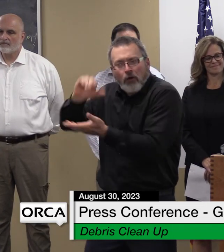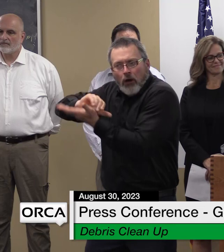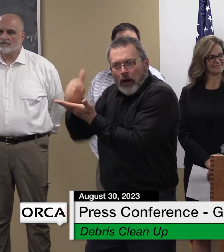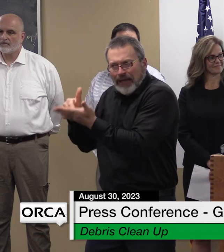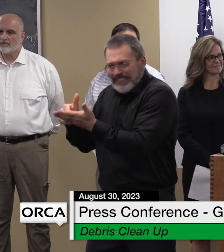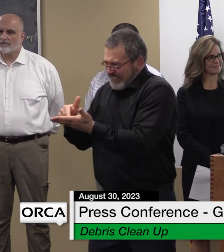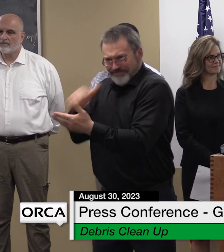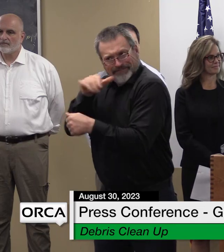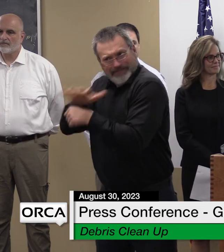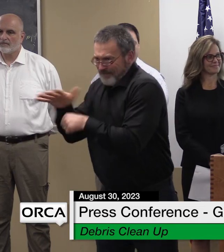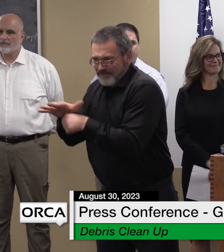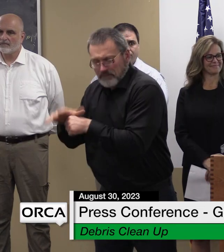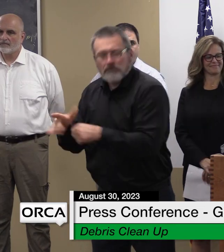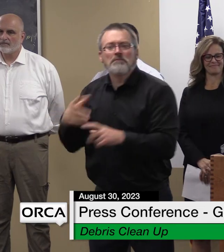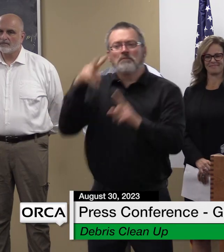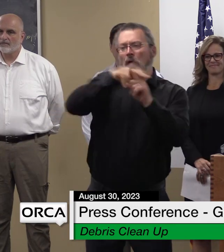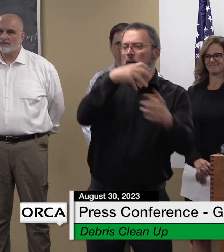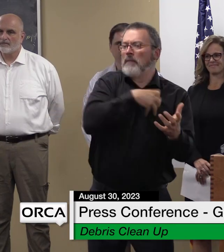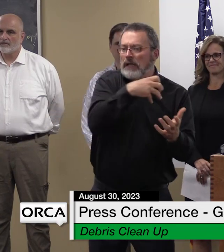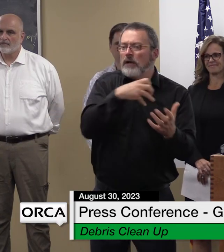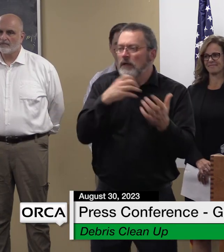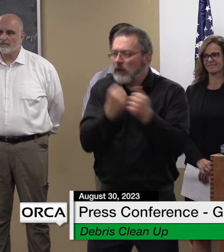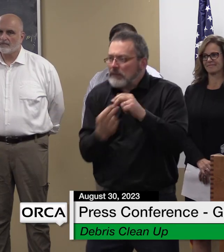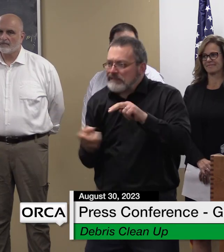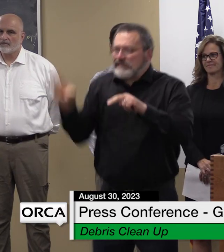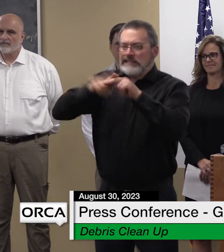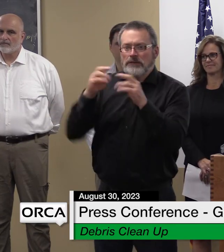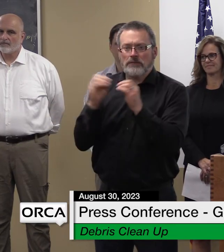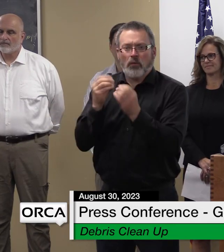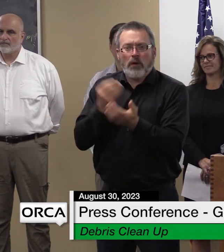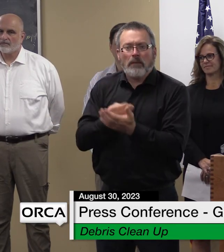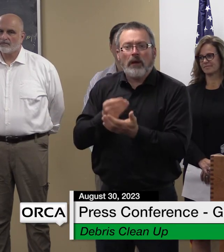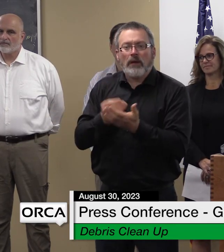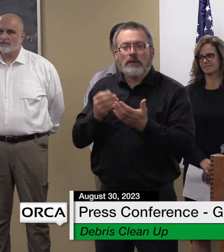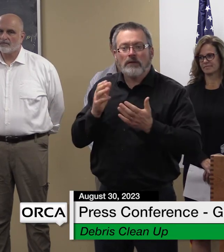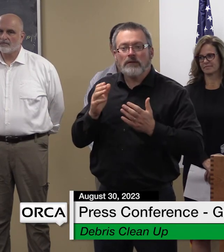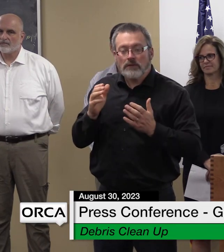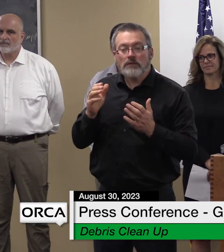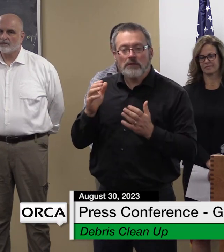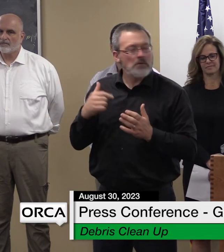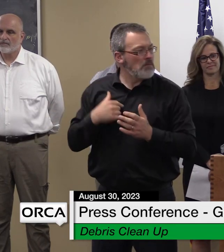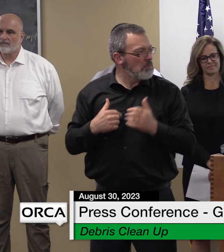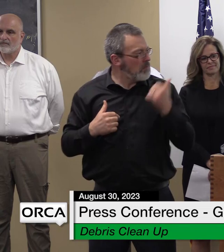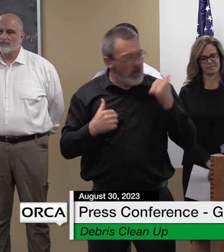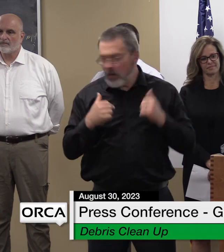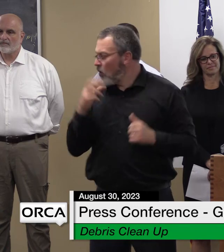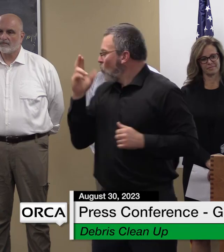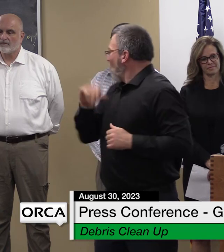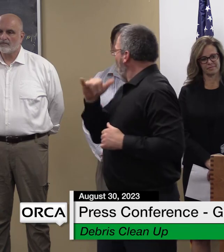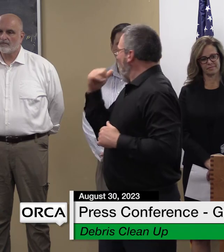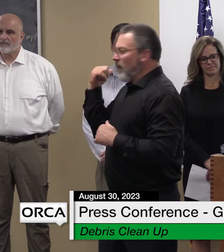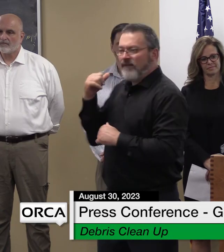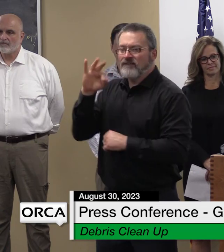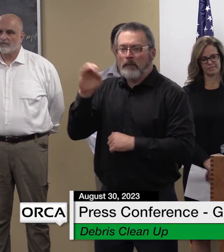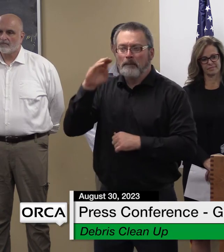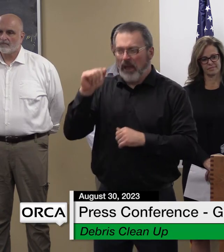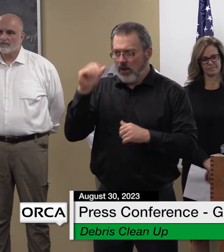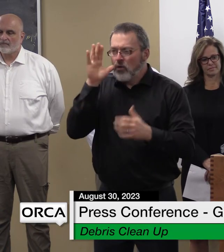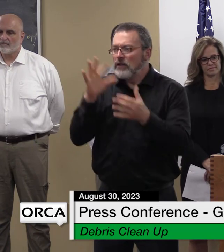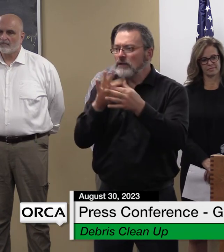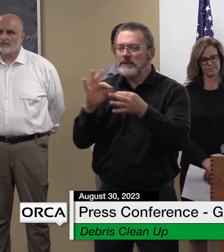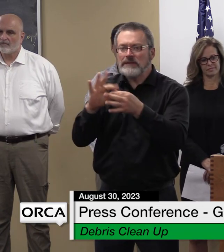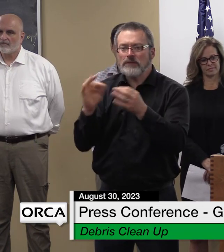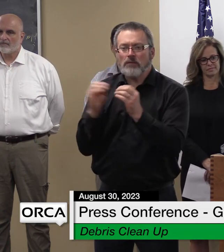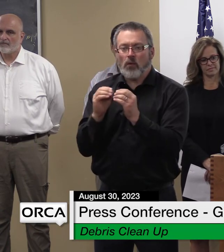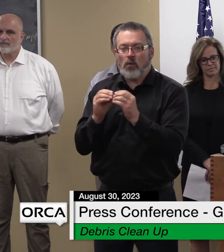Roy will have more to say on that in a few minutes. Lastly, Secretary Curley will report on